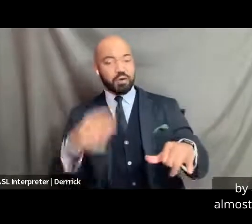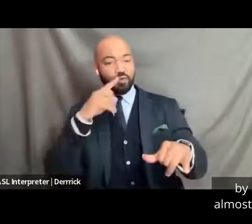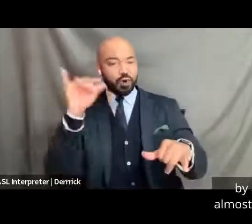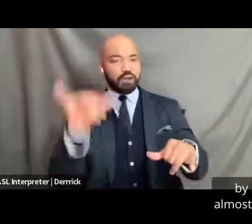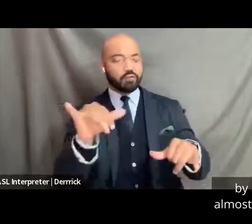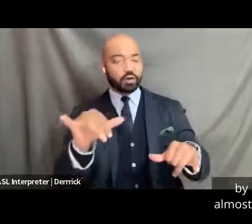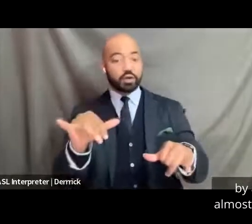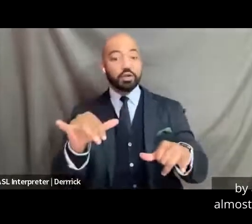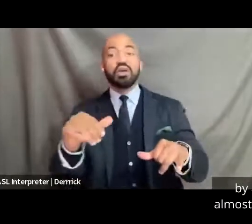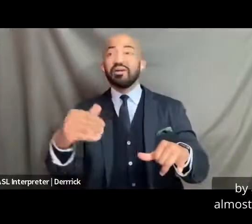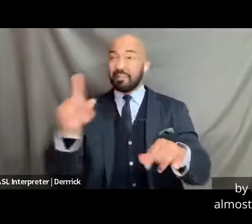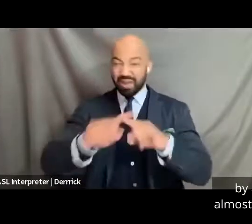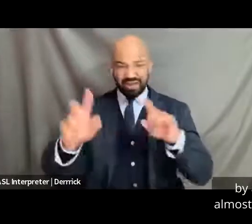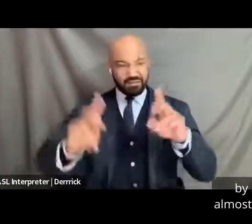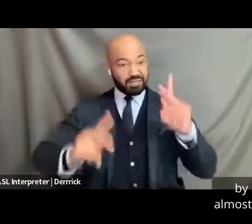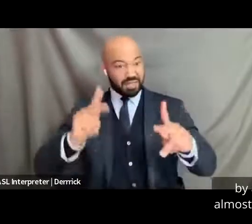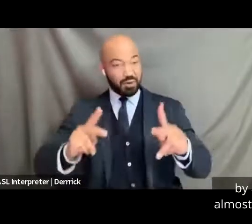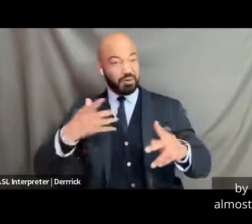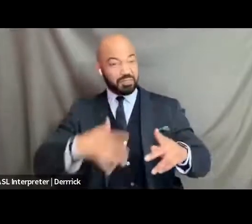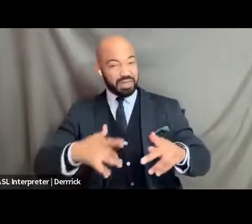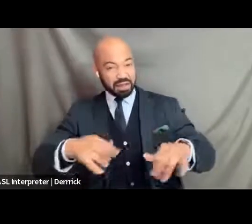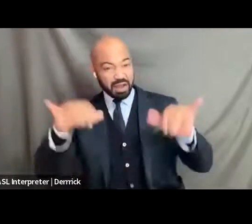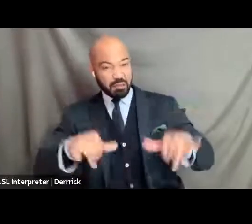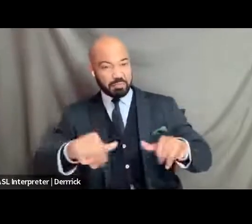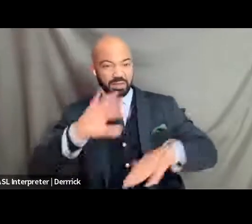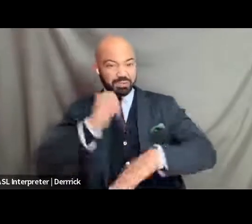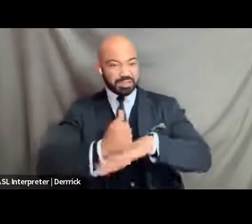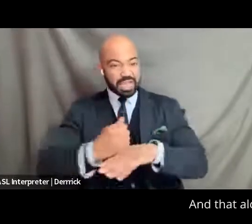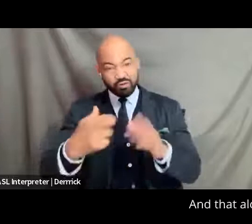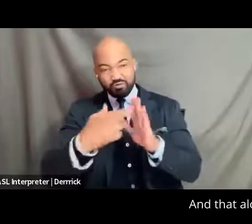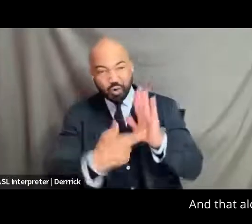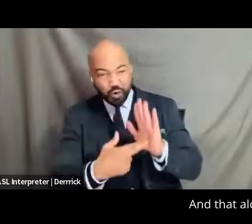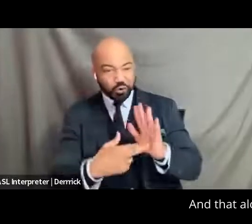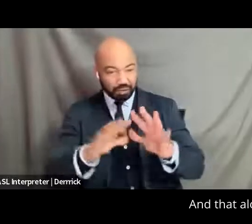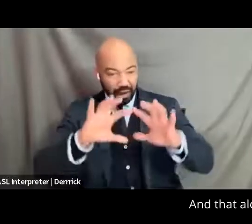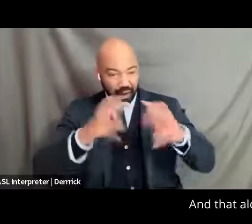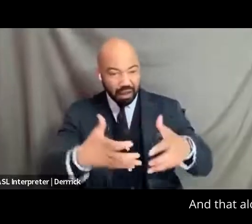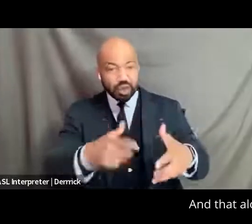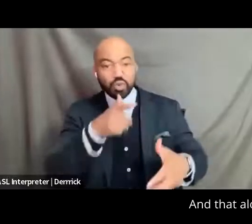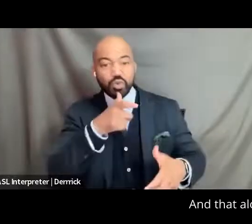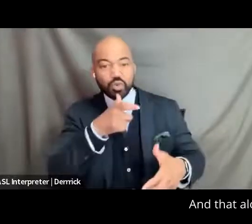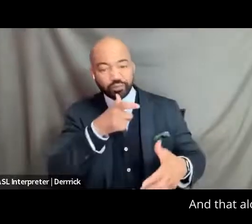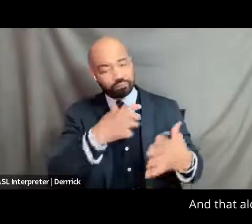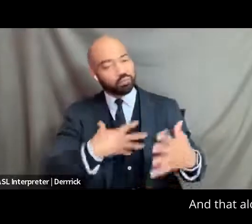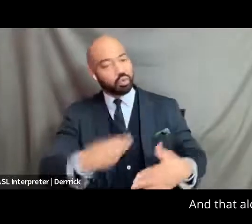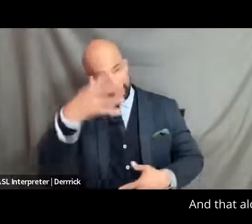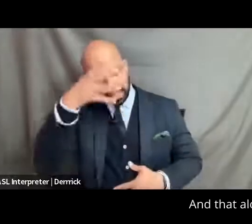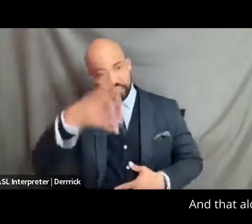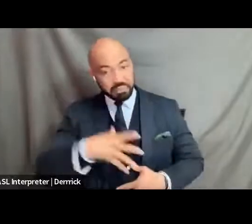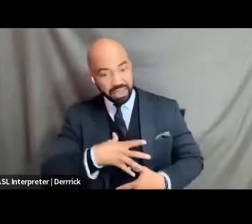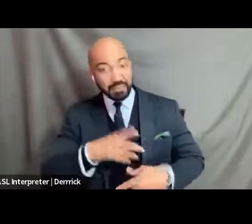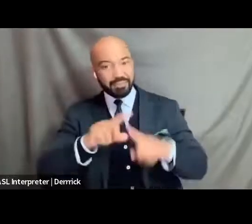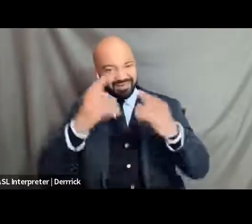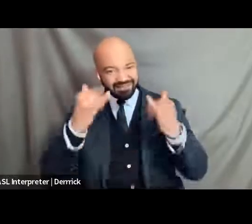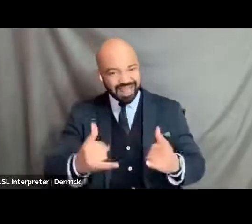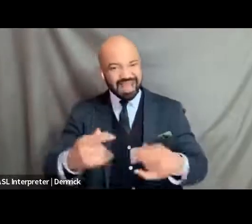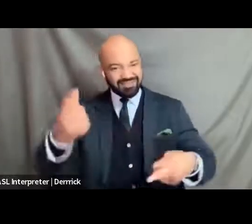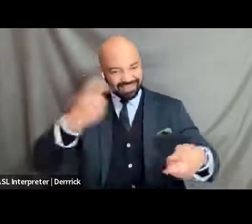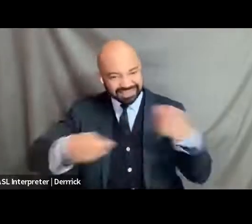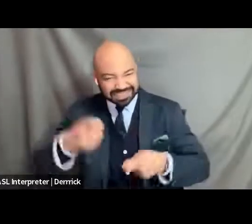group of almost entirely white men and that alone is worth celebrating